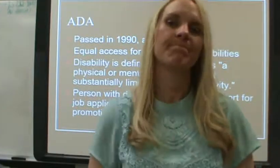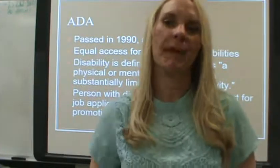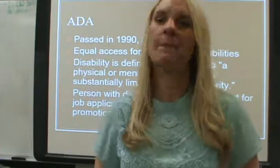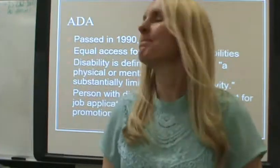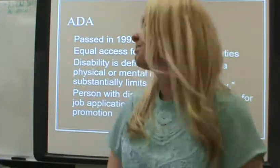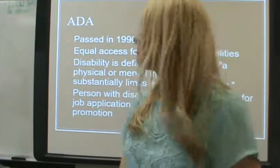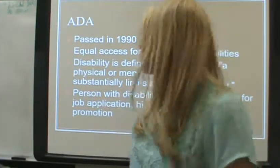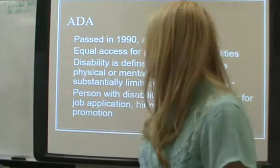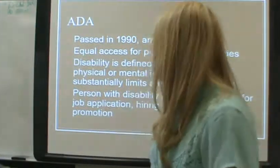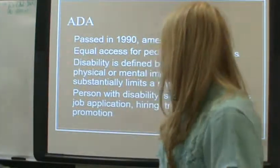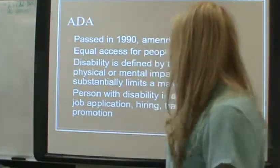Okay.